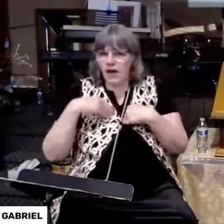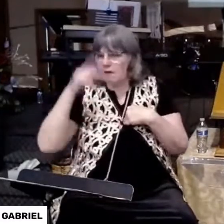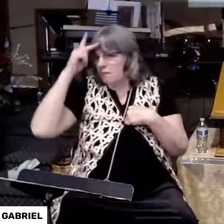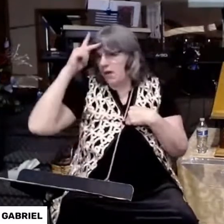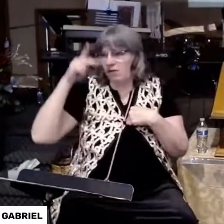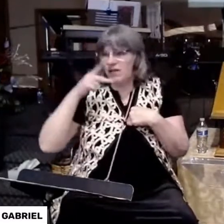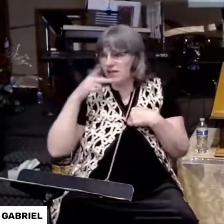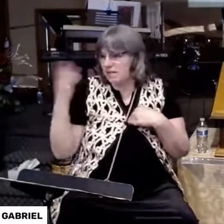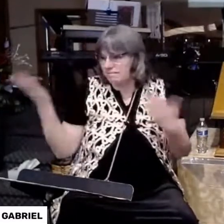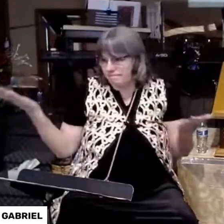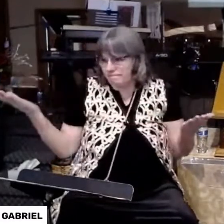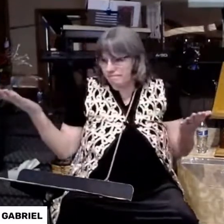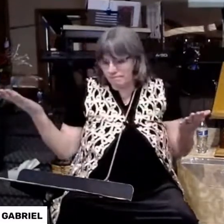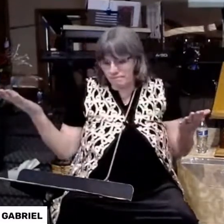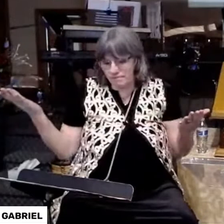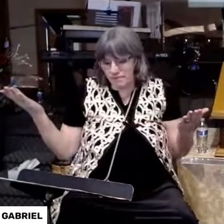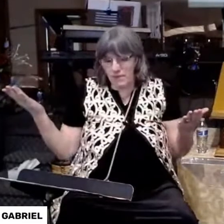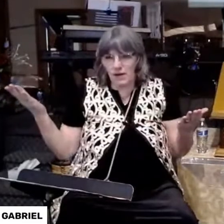orphans?